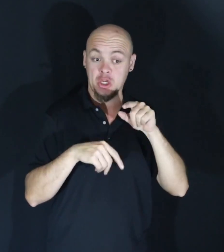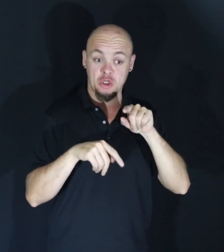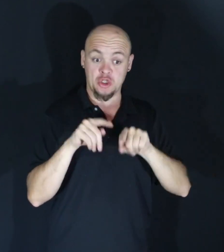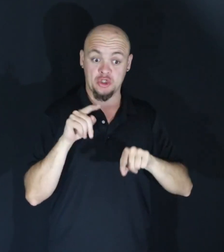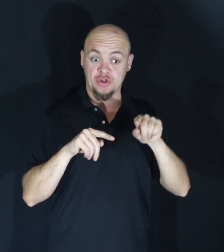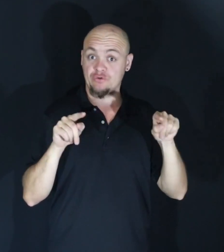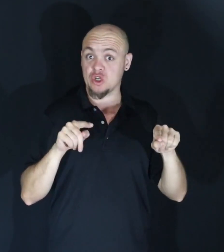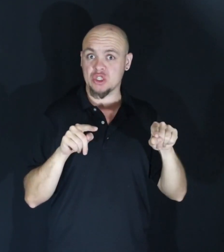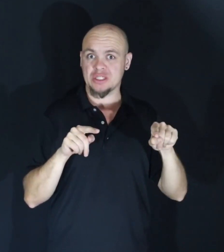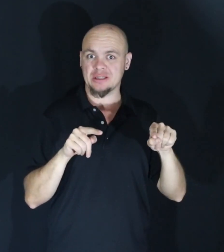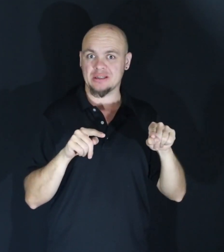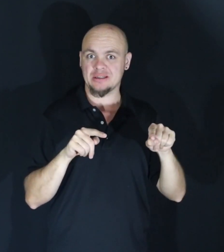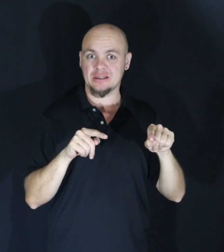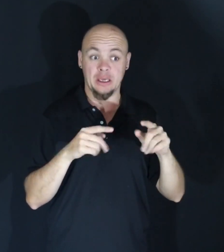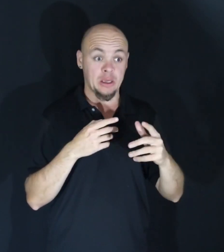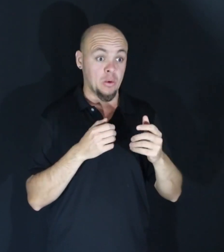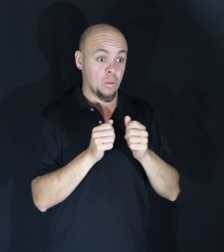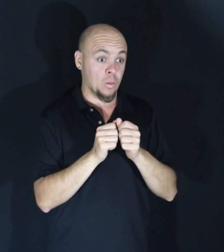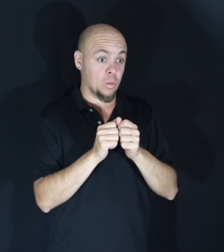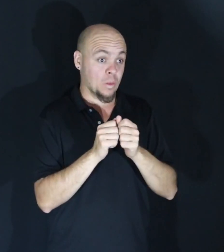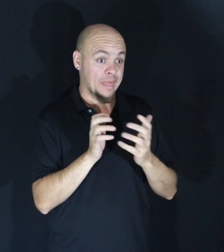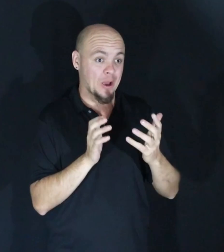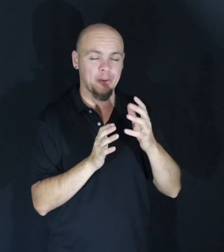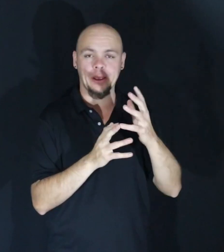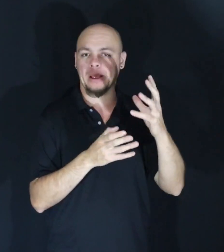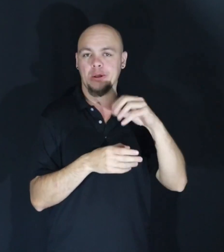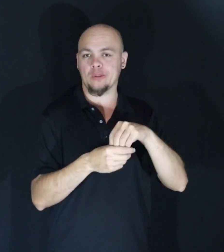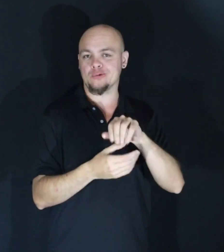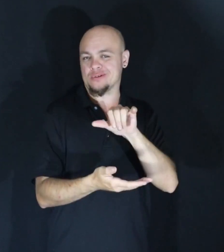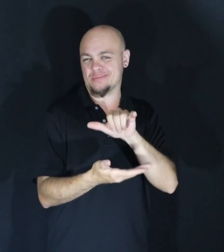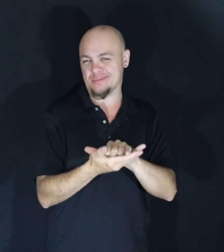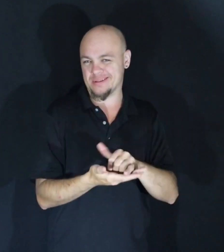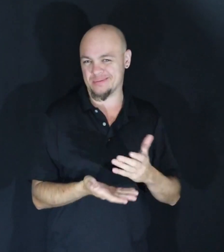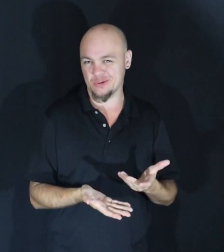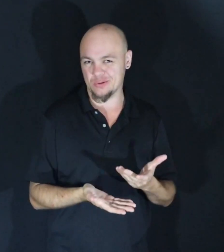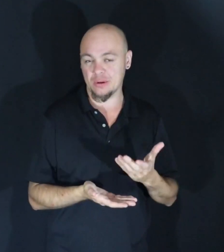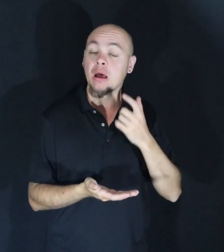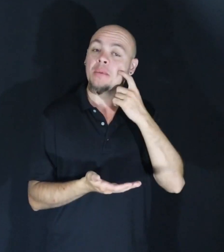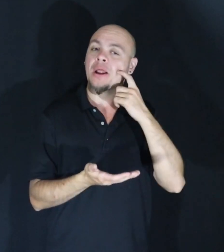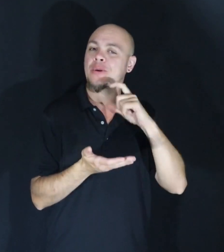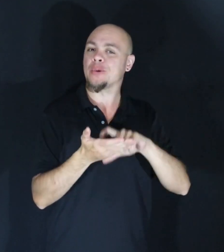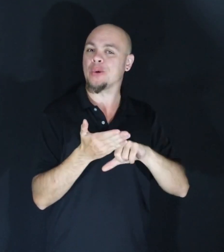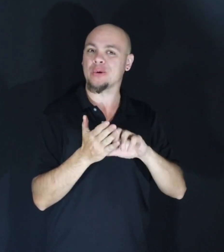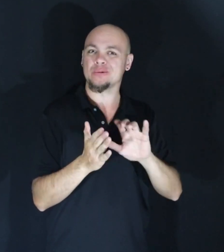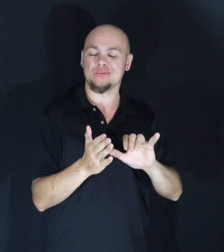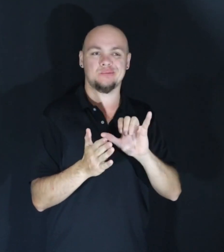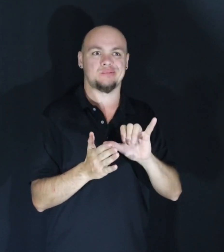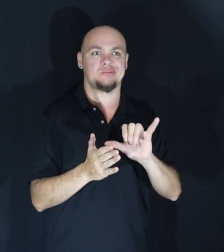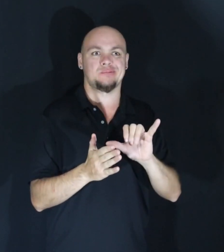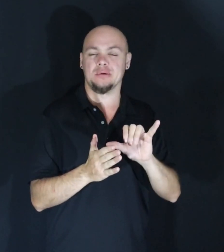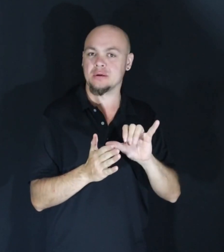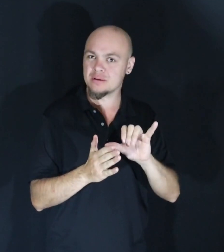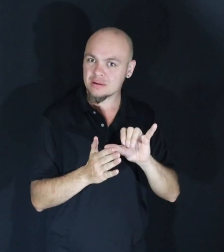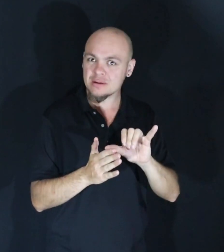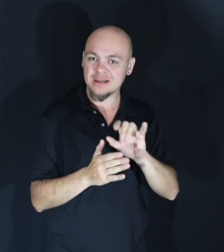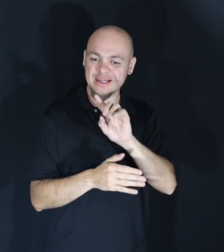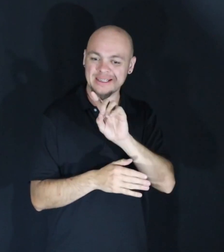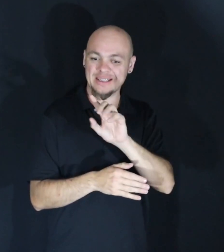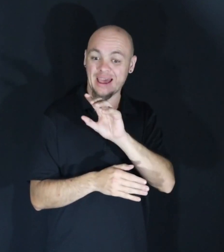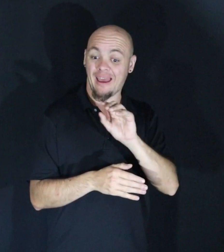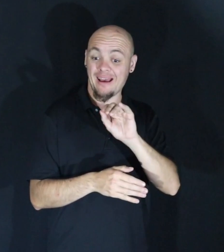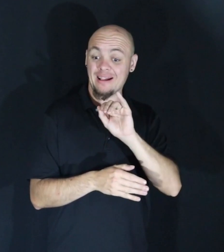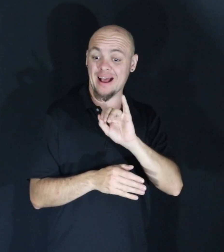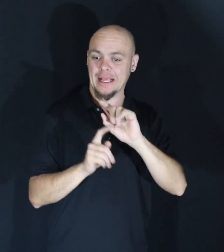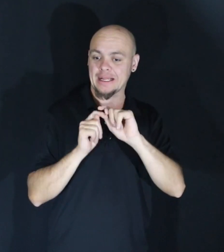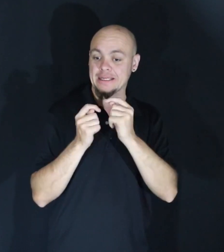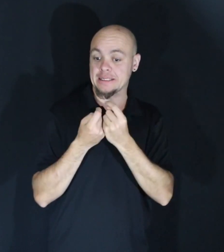diversity unless you have inclusion. What I've witnessed, however, is the sheer disconnect of what D&I teams